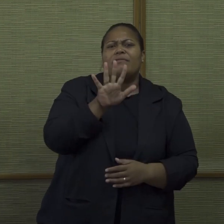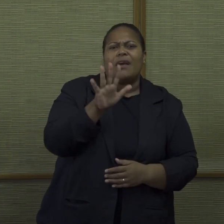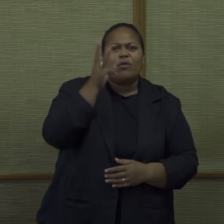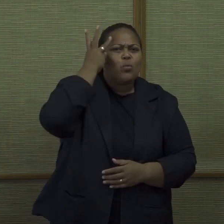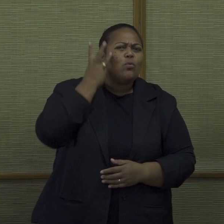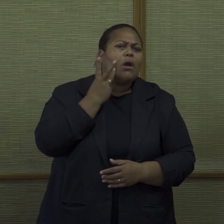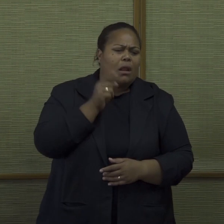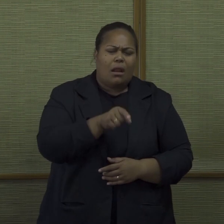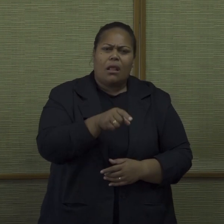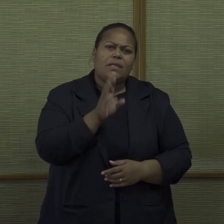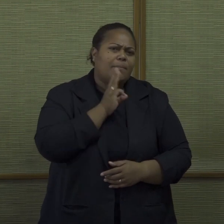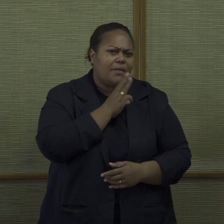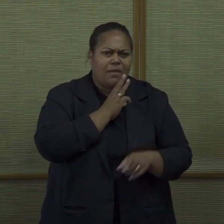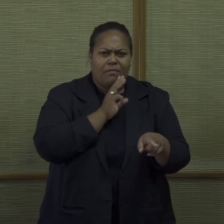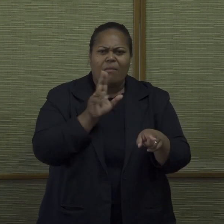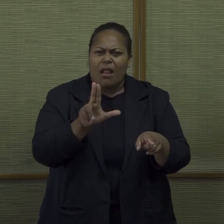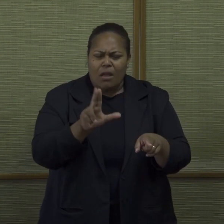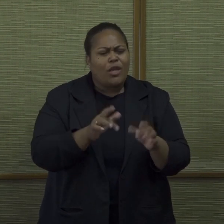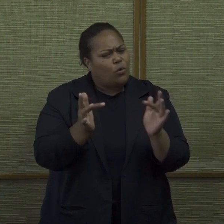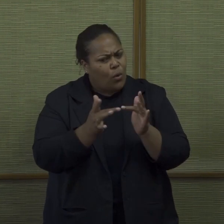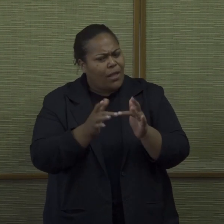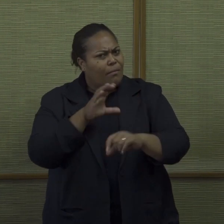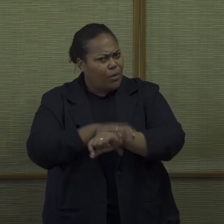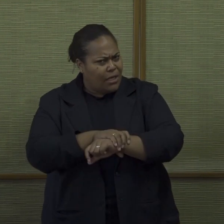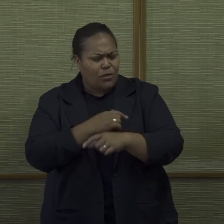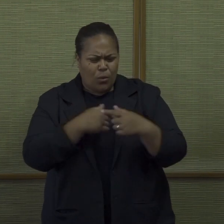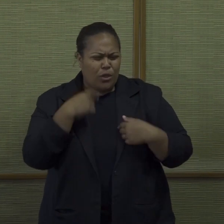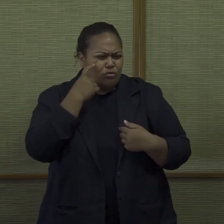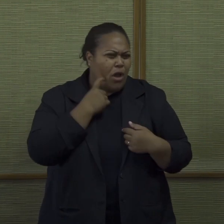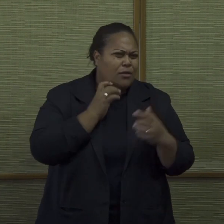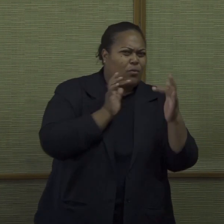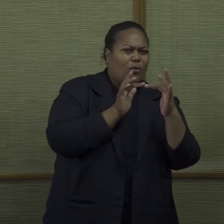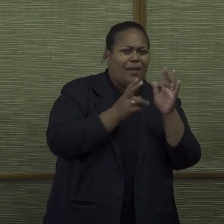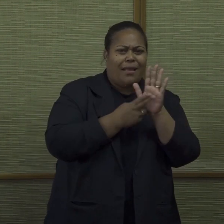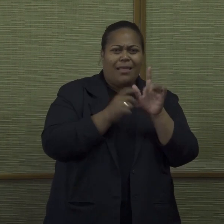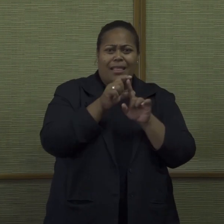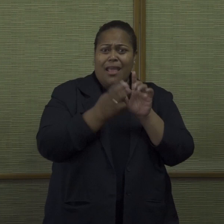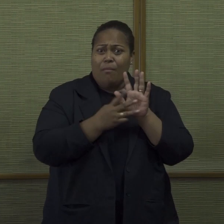are trying to find, we contacted police about it. We've been trying to contact NDMO, but they